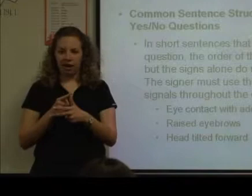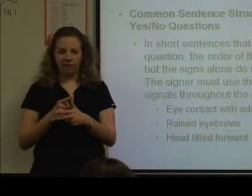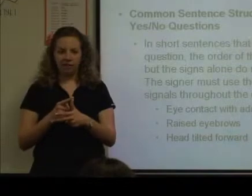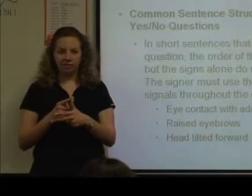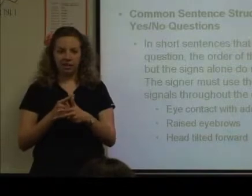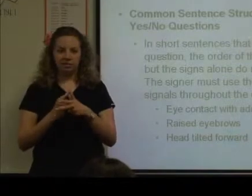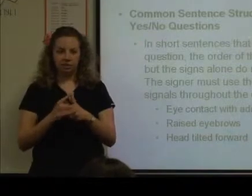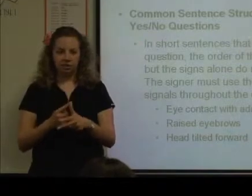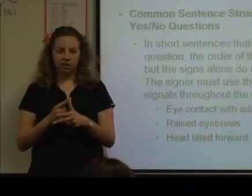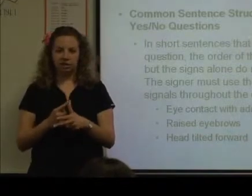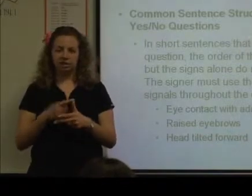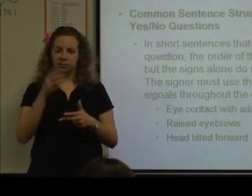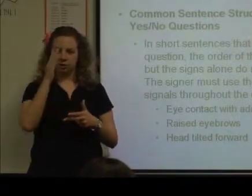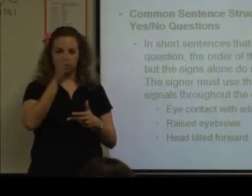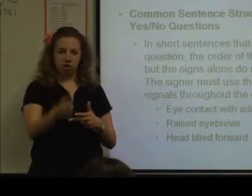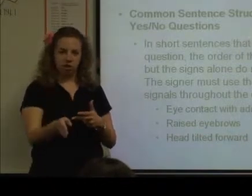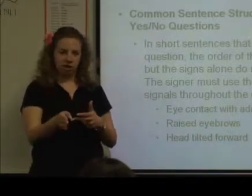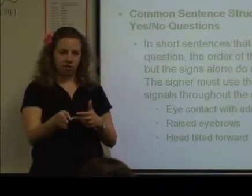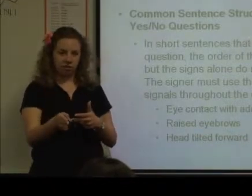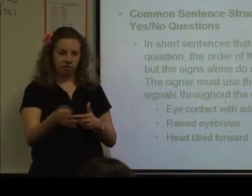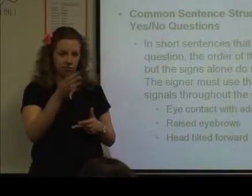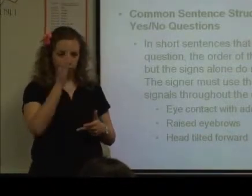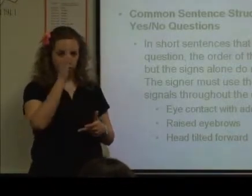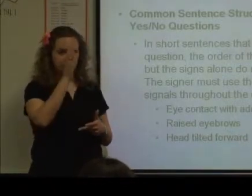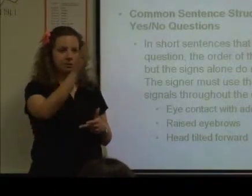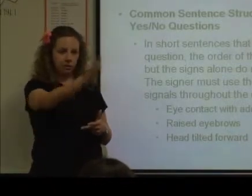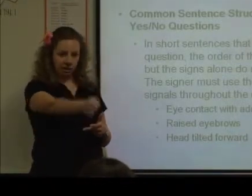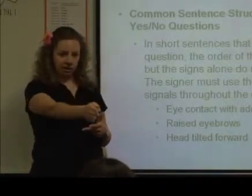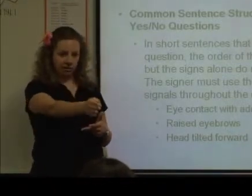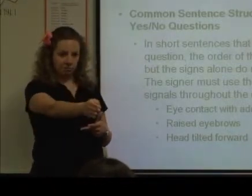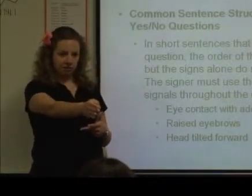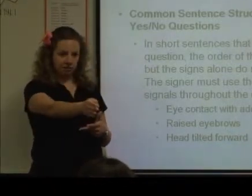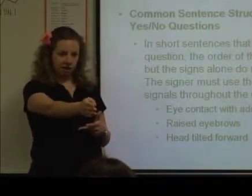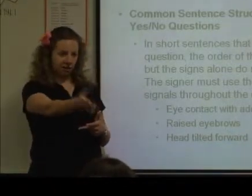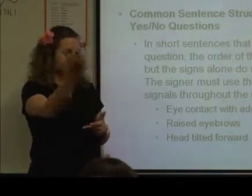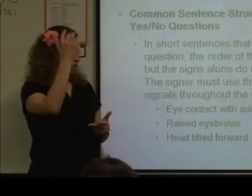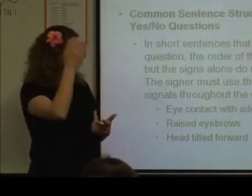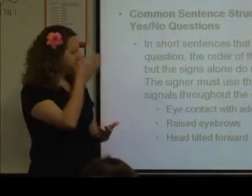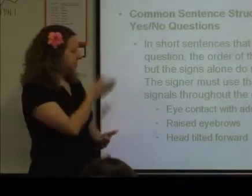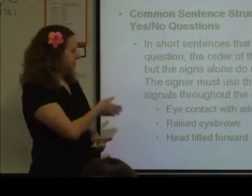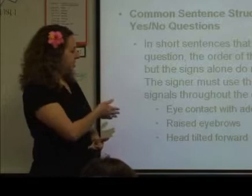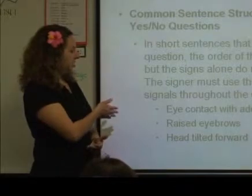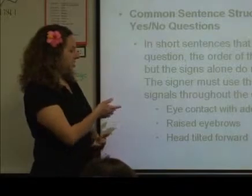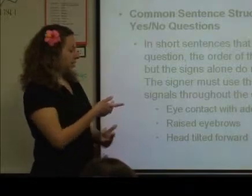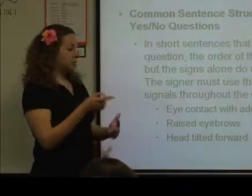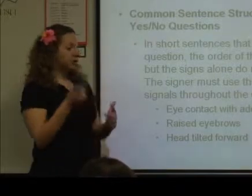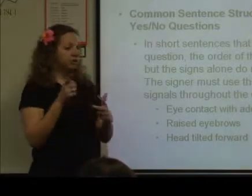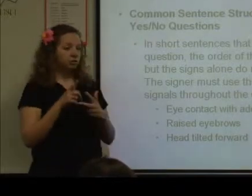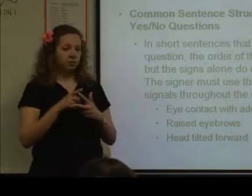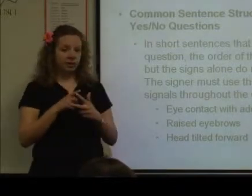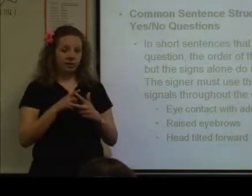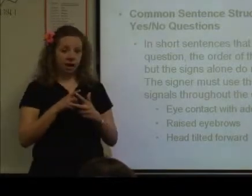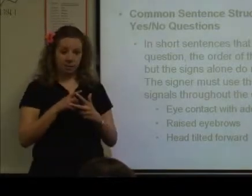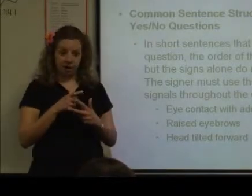eye contact with the addressee, the person that you're talking to. So you're going to be looking at them through the entire question. The second one is your raised